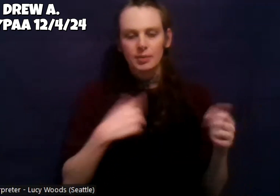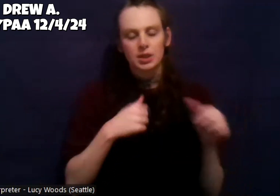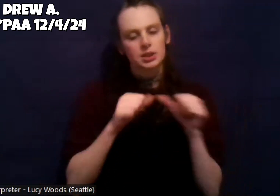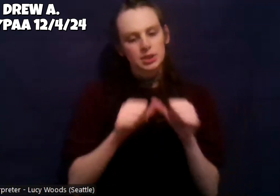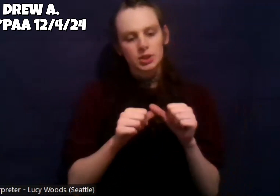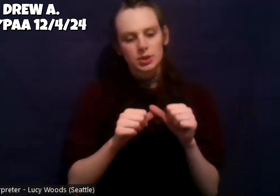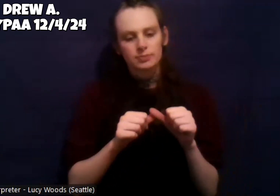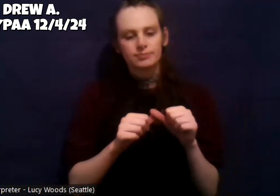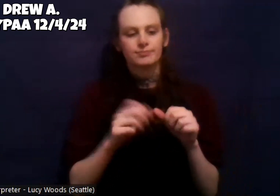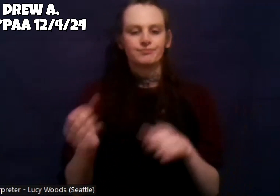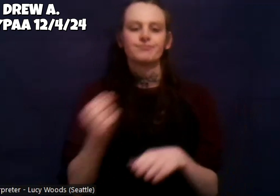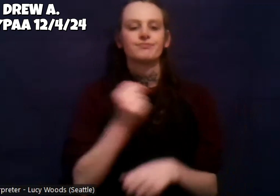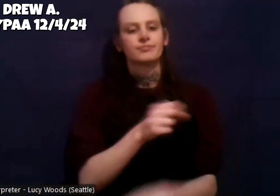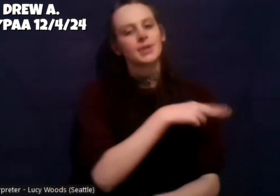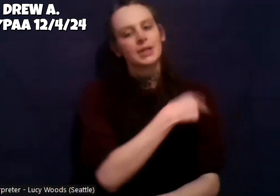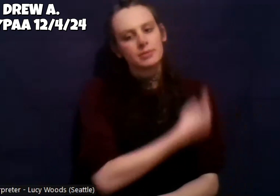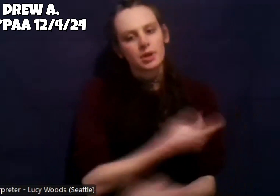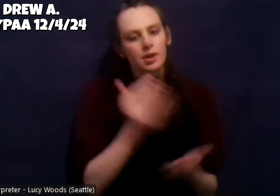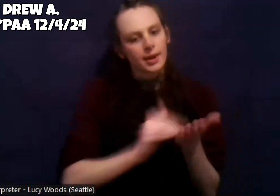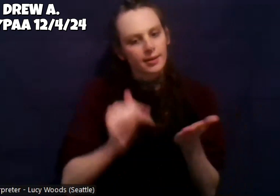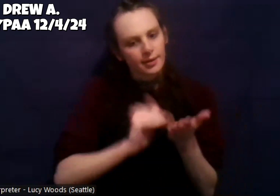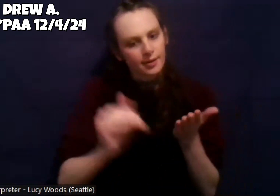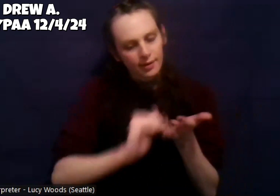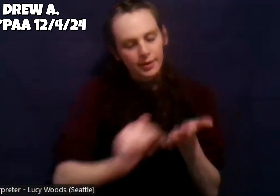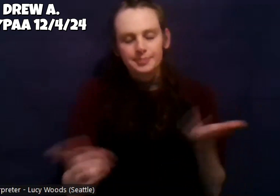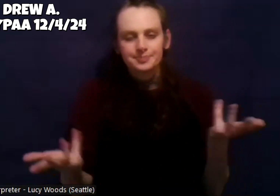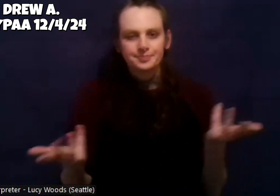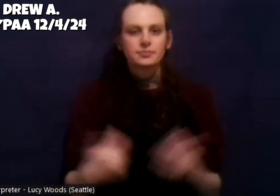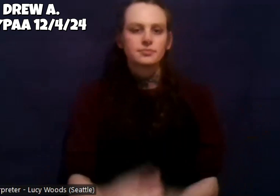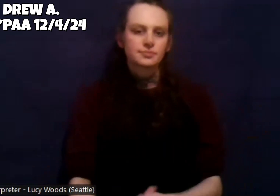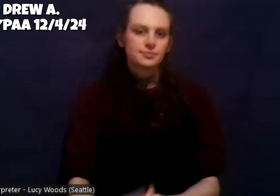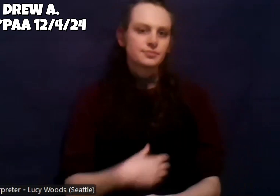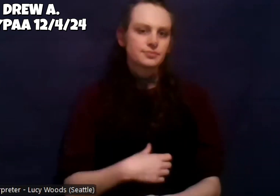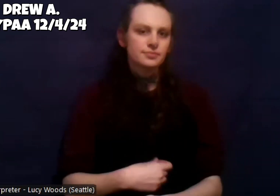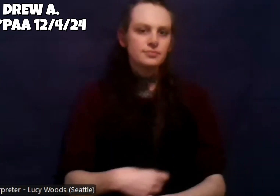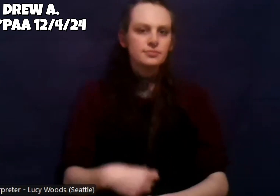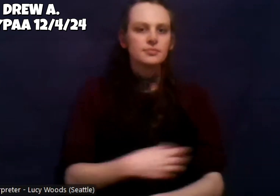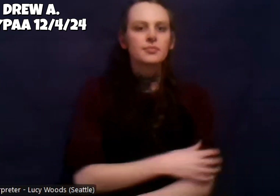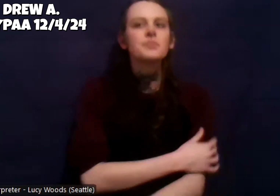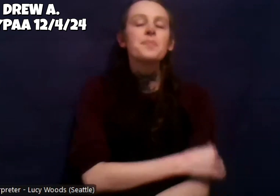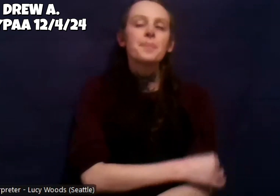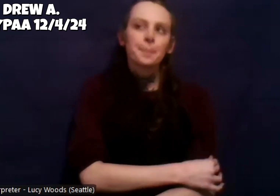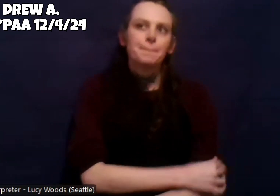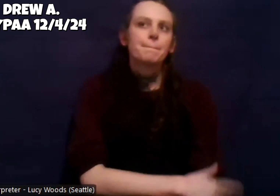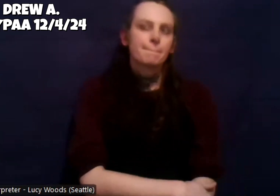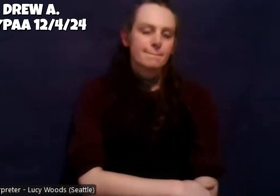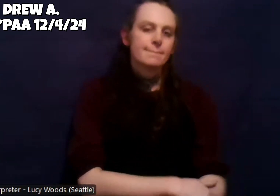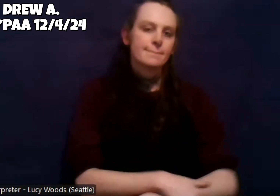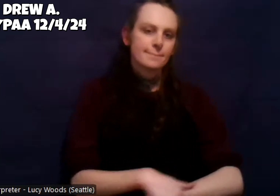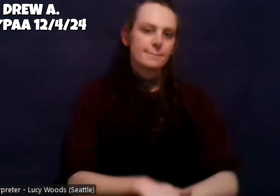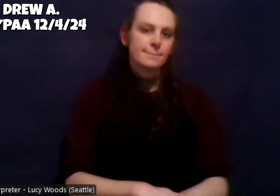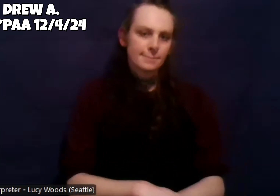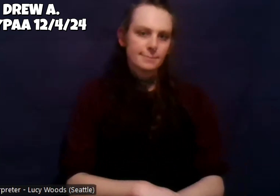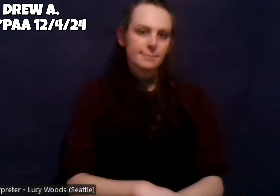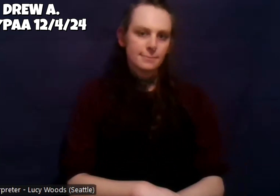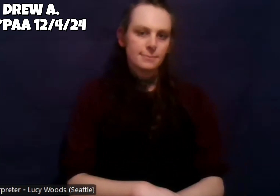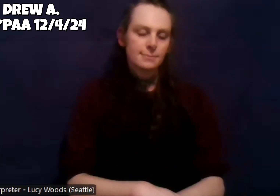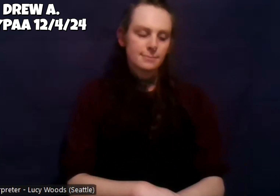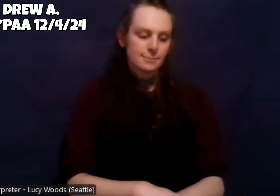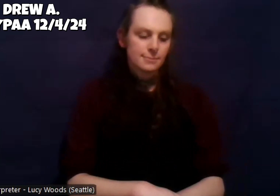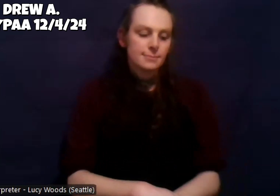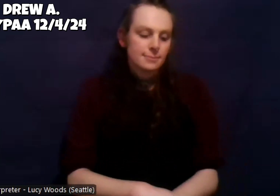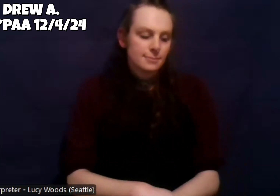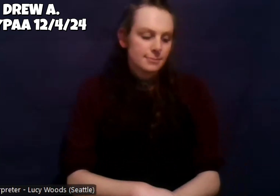hospitals. Um, so yeah, so um, when I